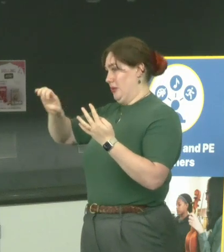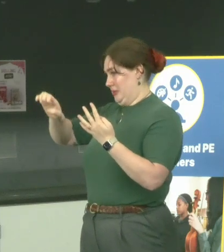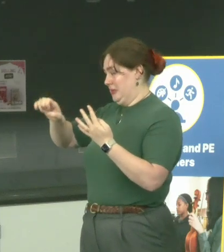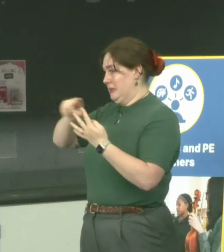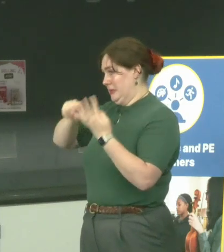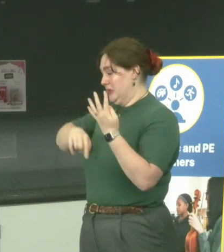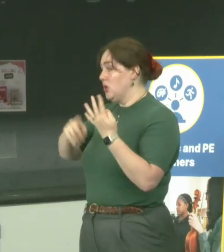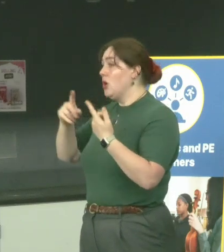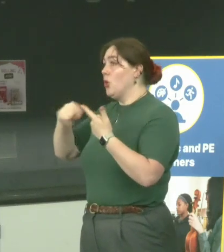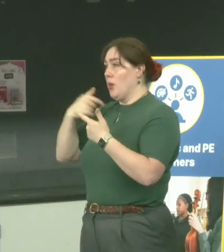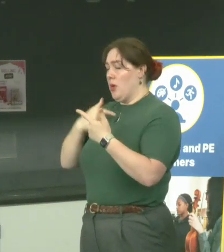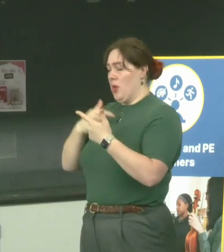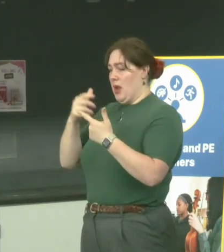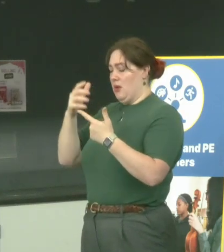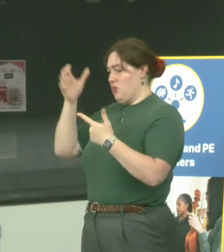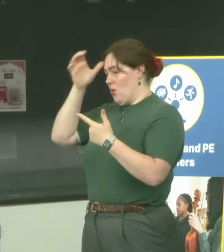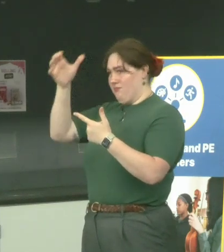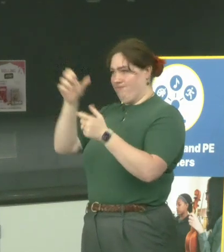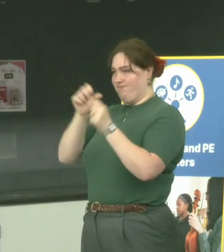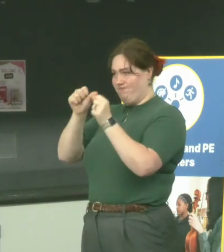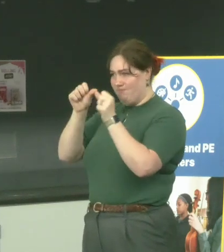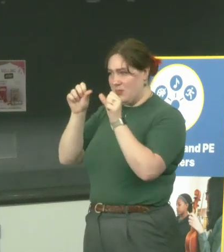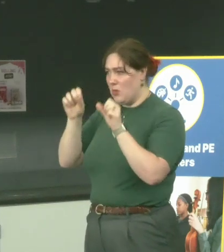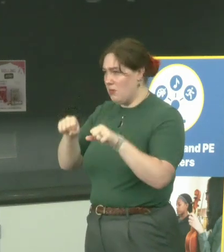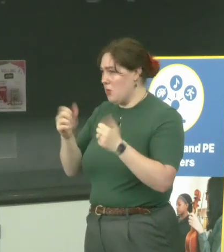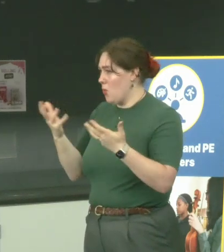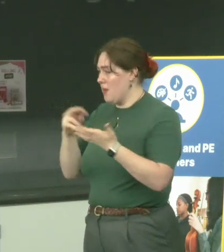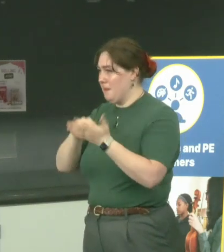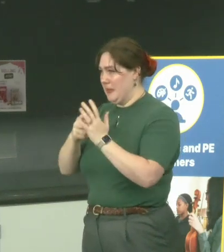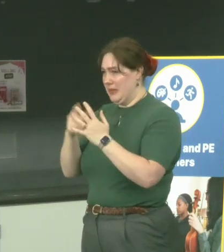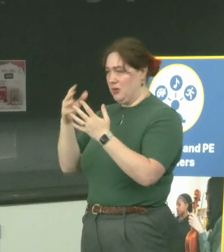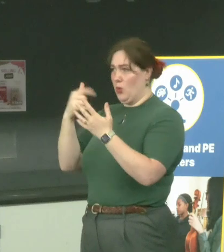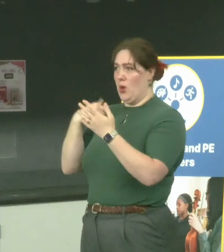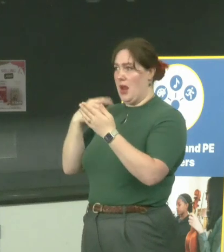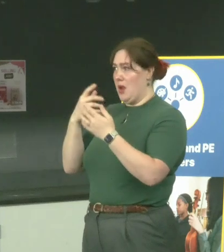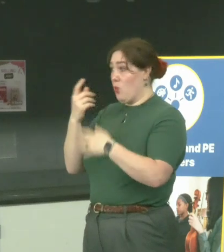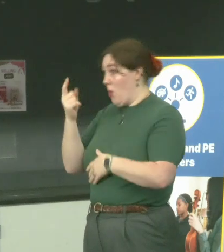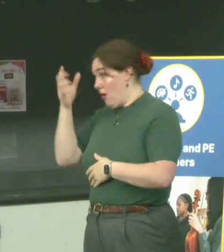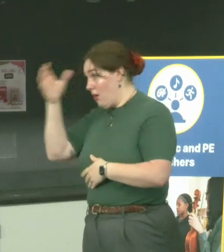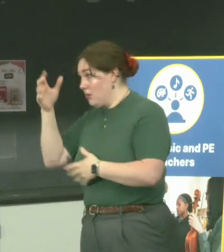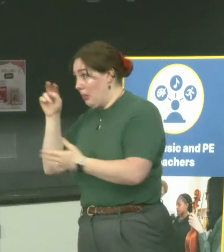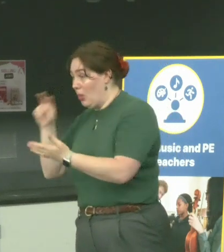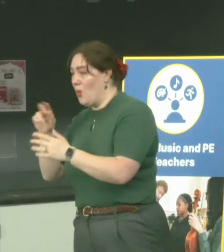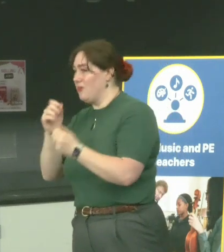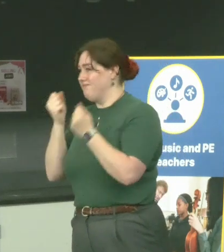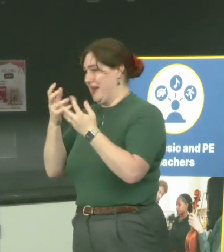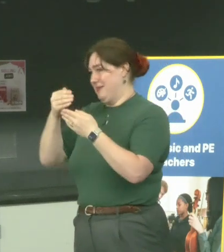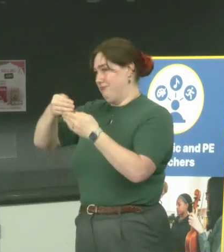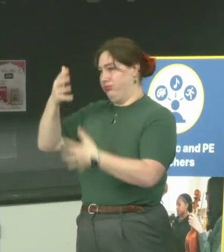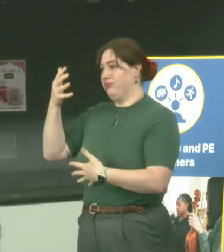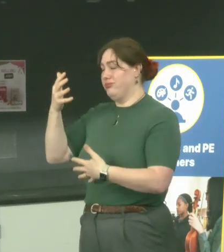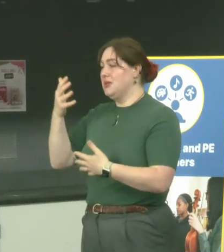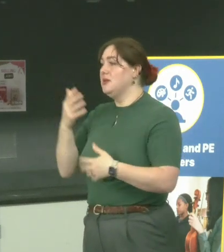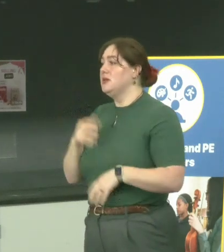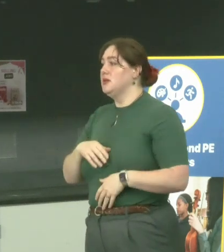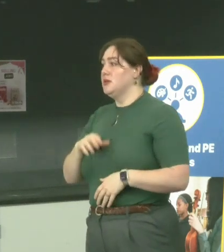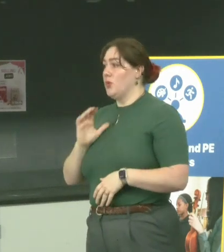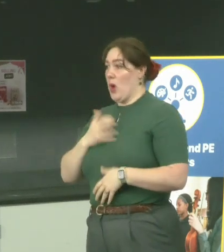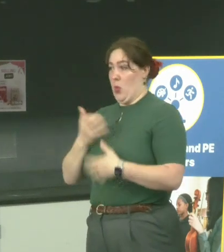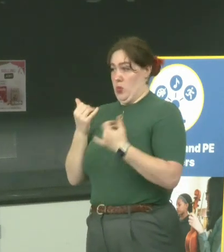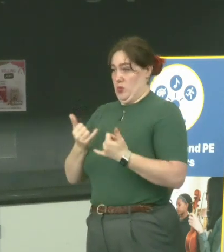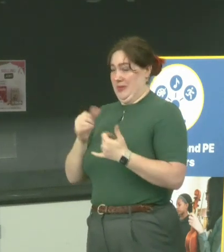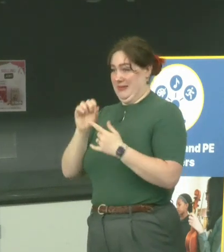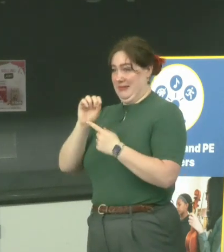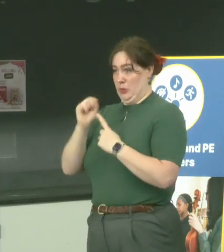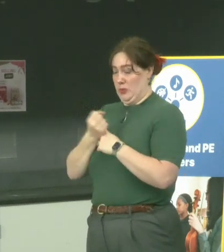of sustainability, we're looking at a whole lot of different factors when we do that. So our current situation, SPS